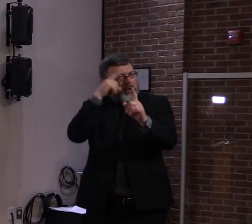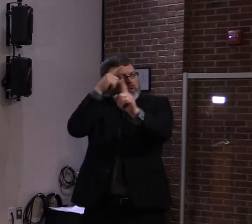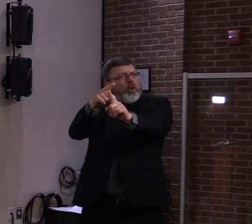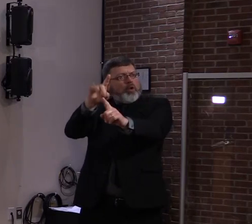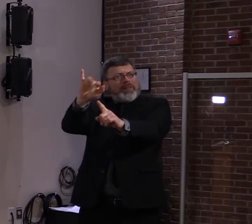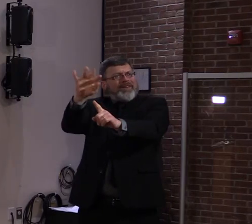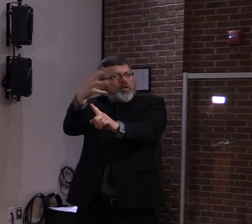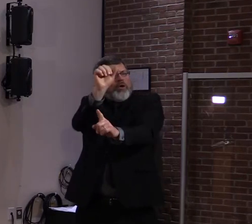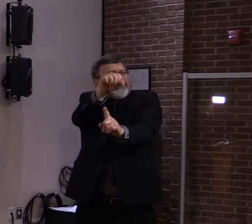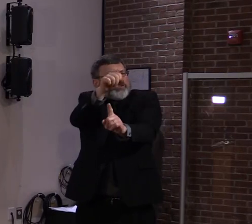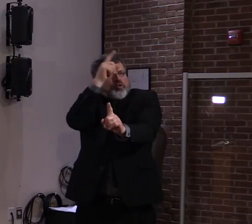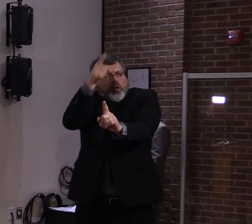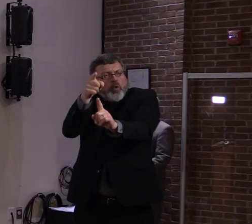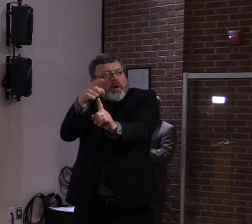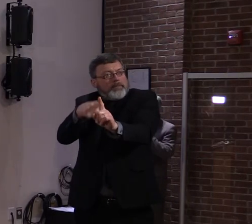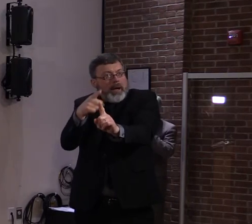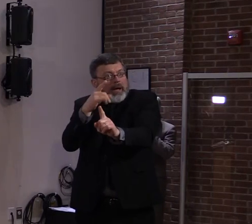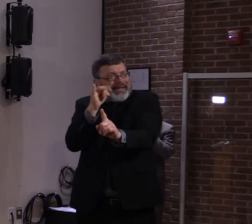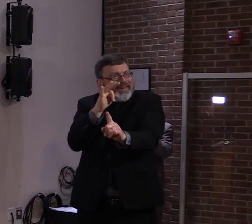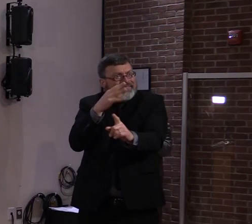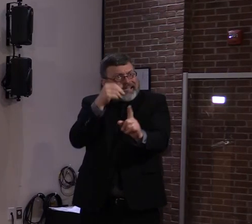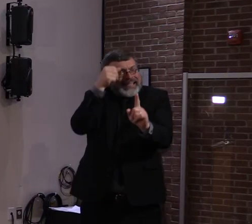where we had more